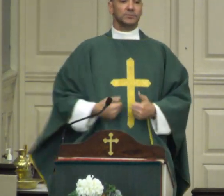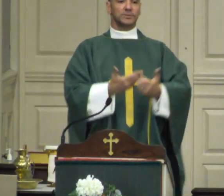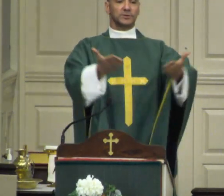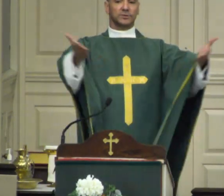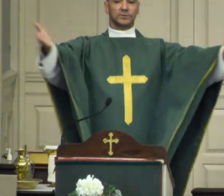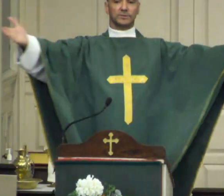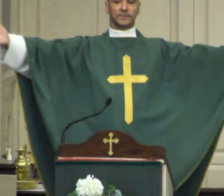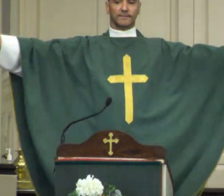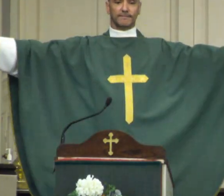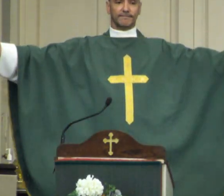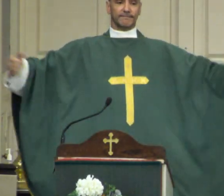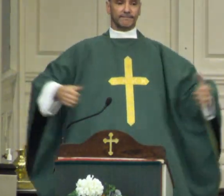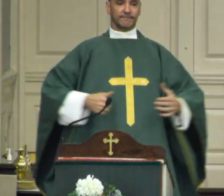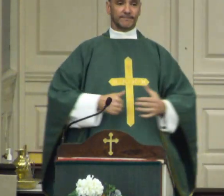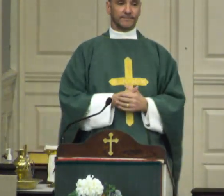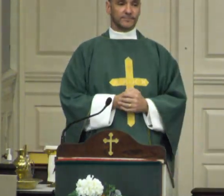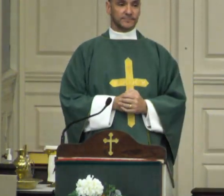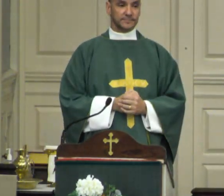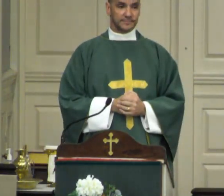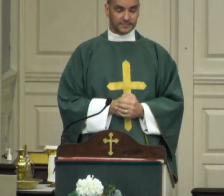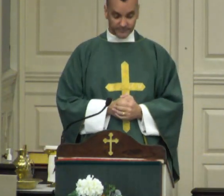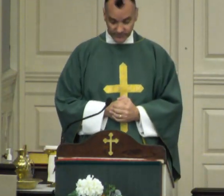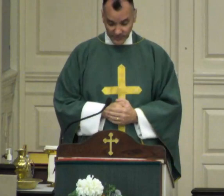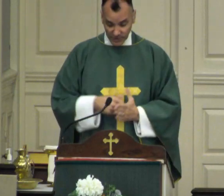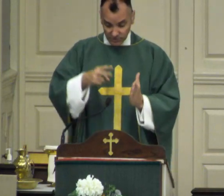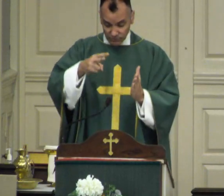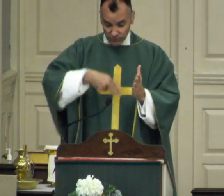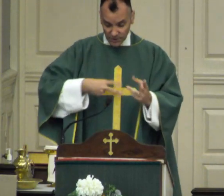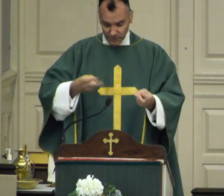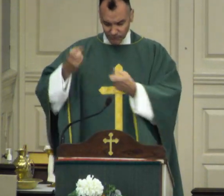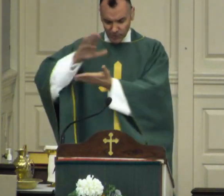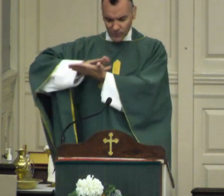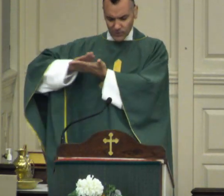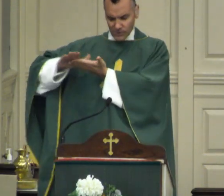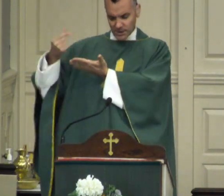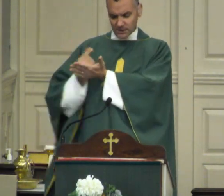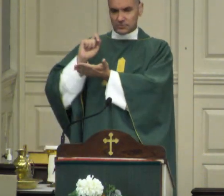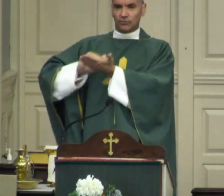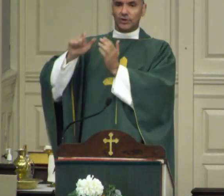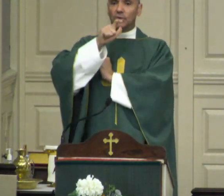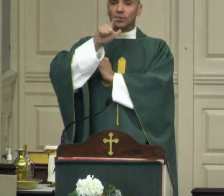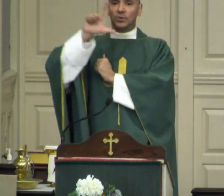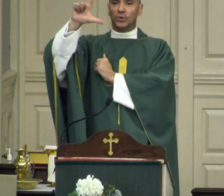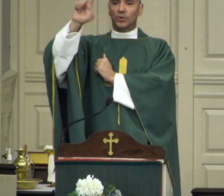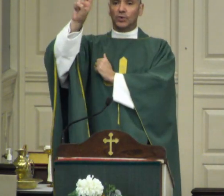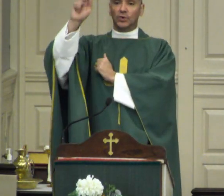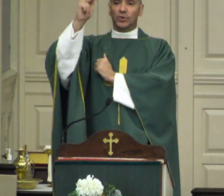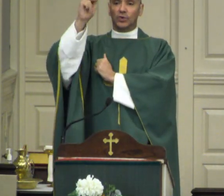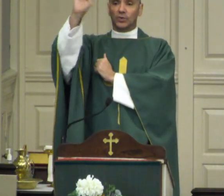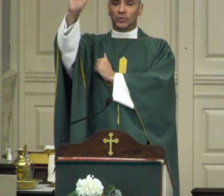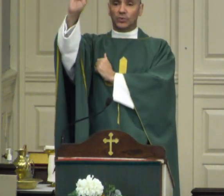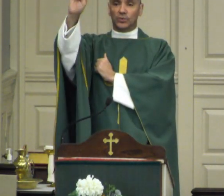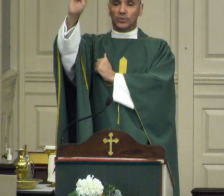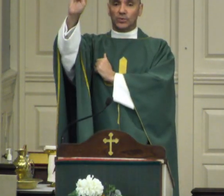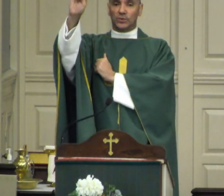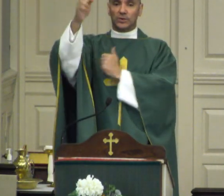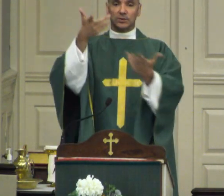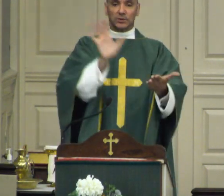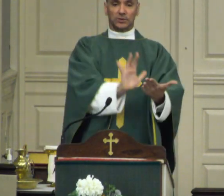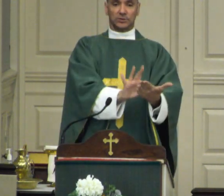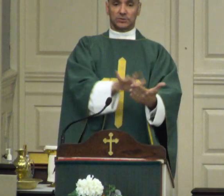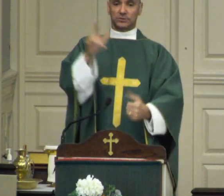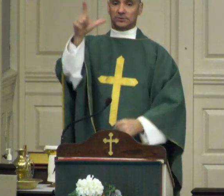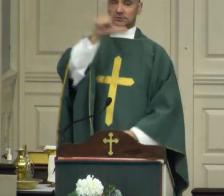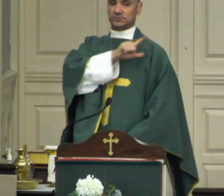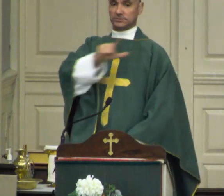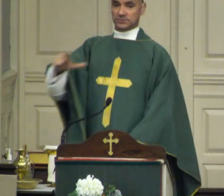The Lord be with you. Your spirit. A reading from the Holy Gospel according to Luke.